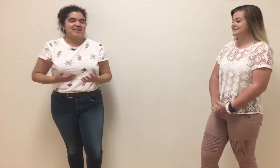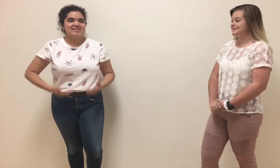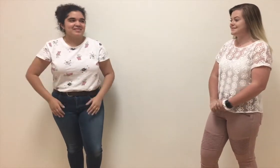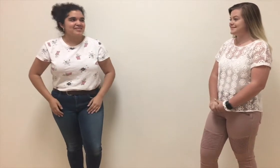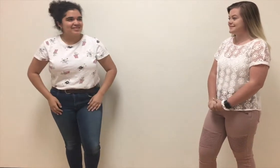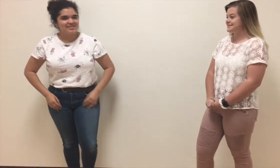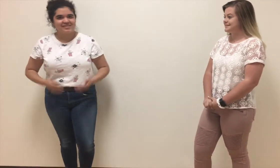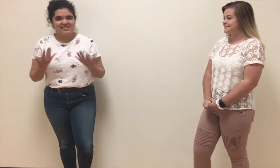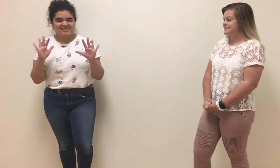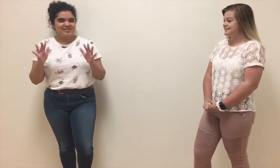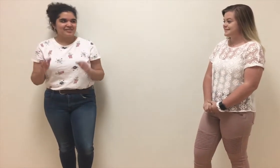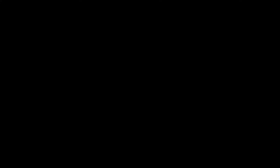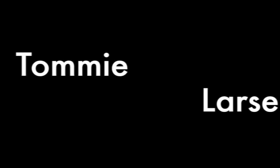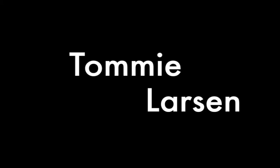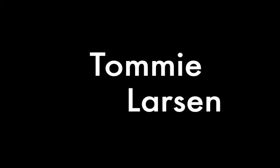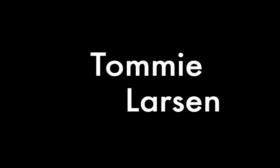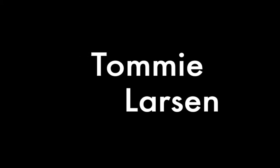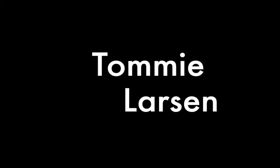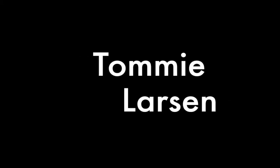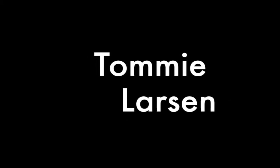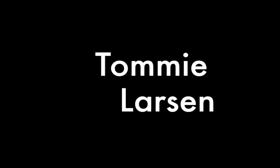Yes. That's all.